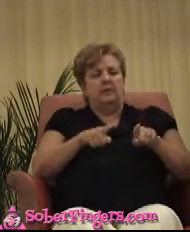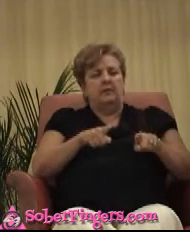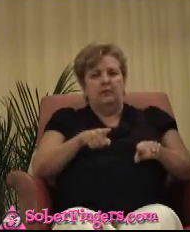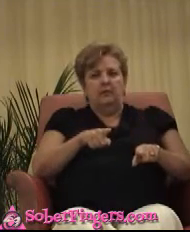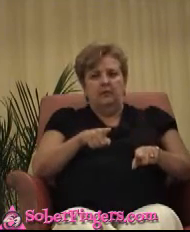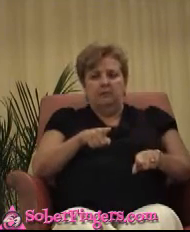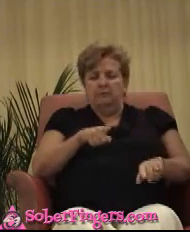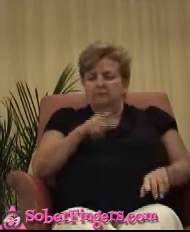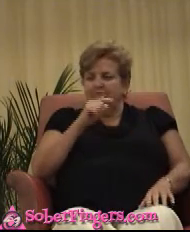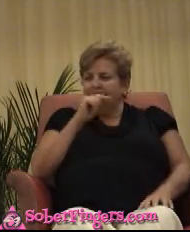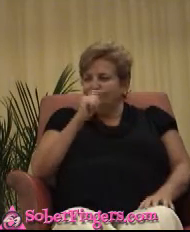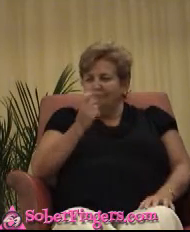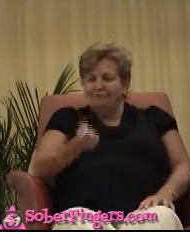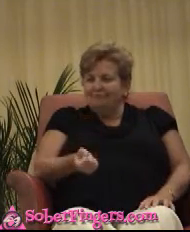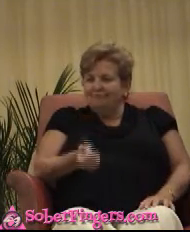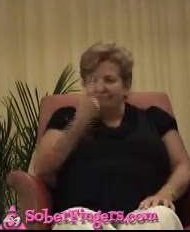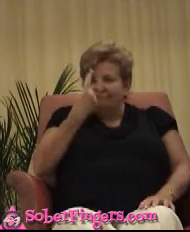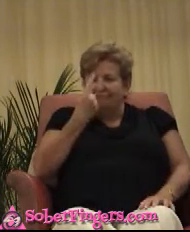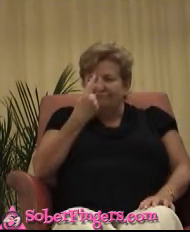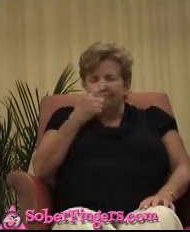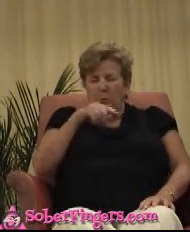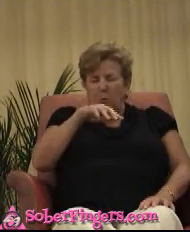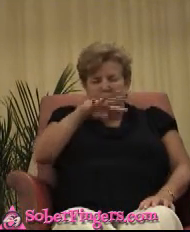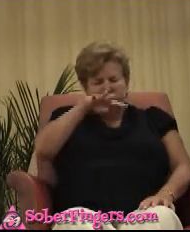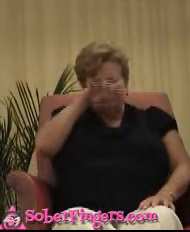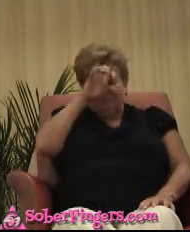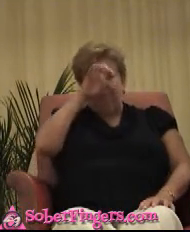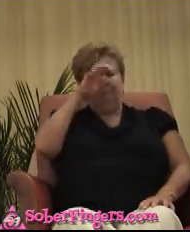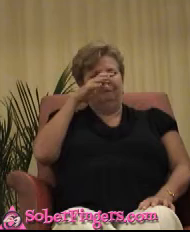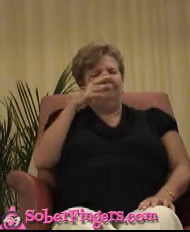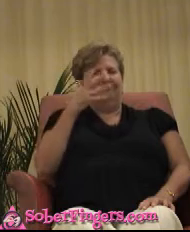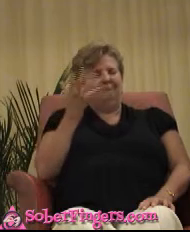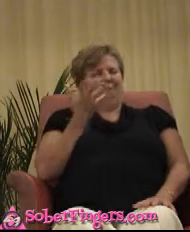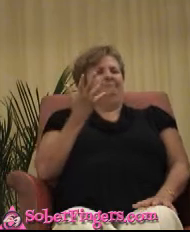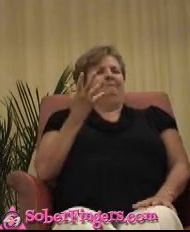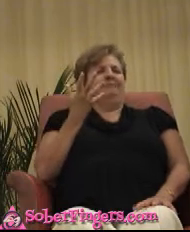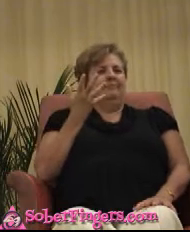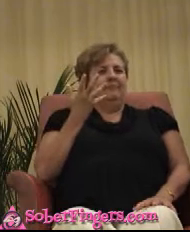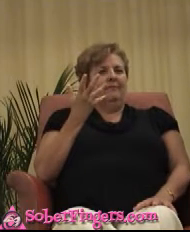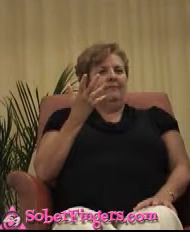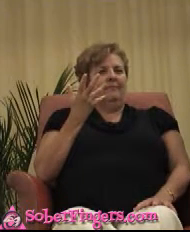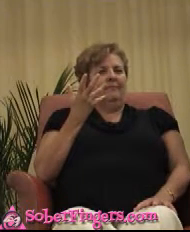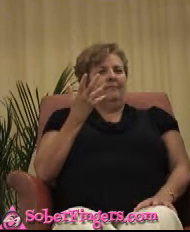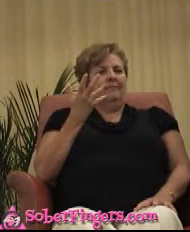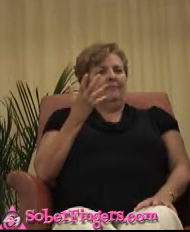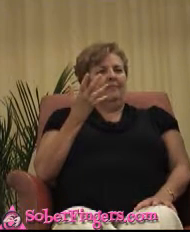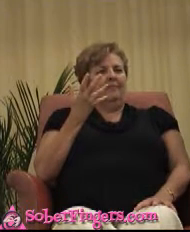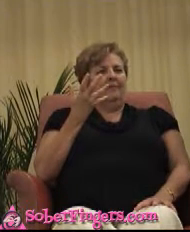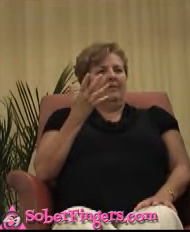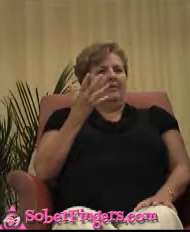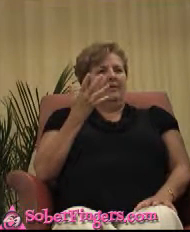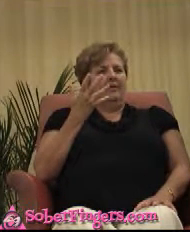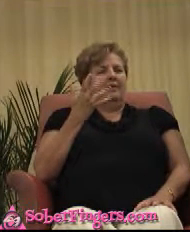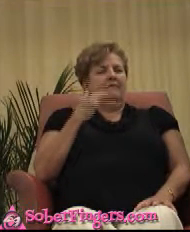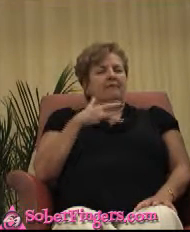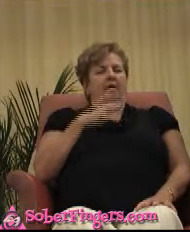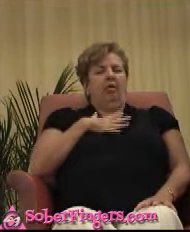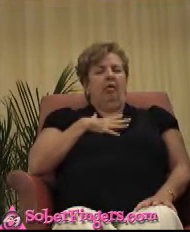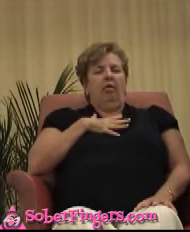comment. I just didn't get it. I was in a state of complete, total, shredded devastation, mentally and emotionally at